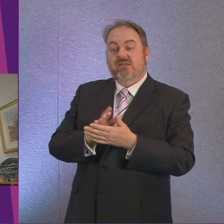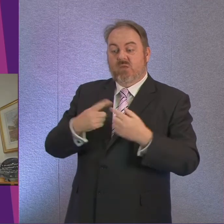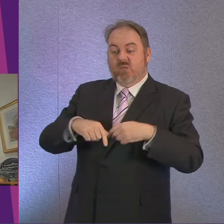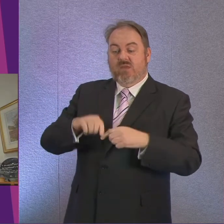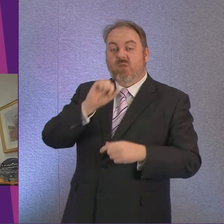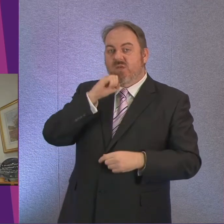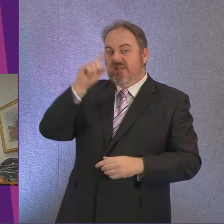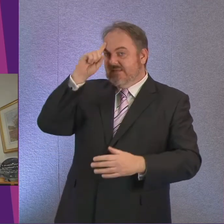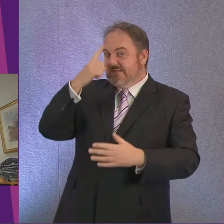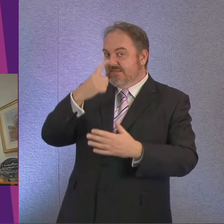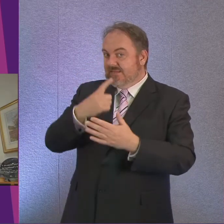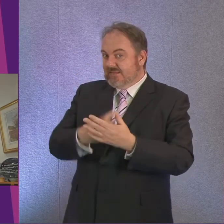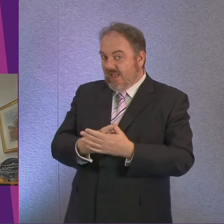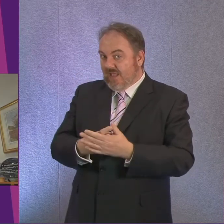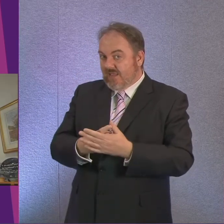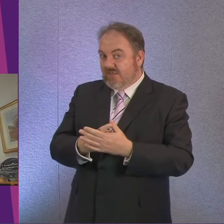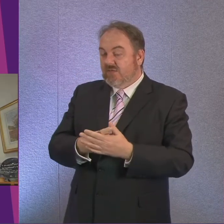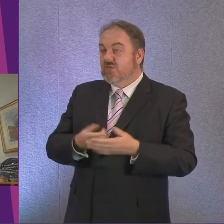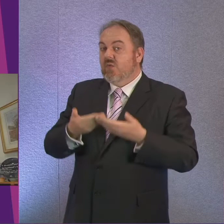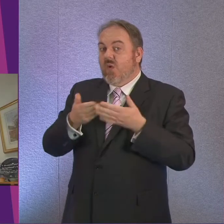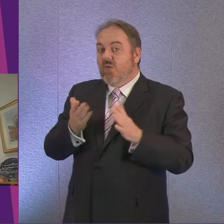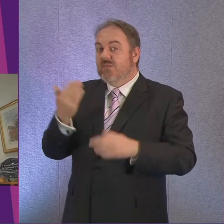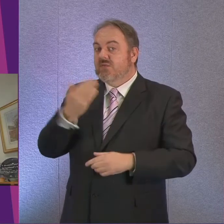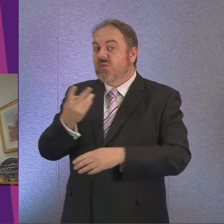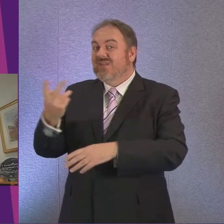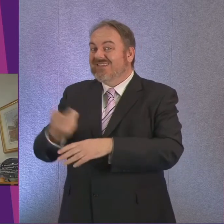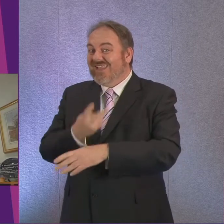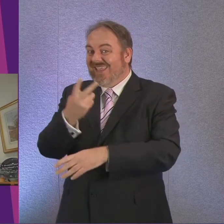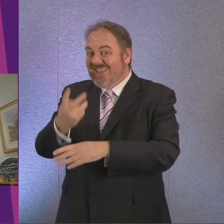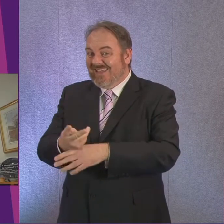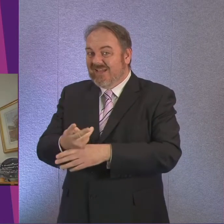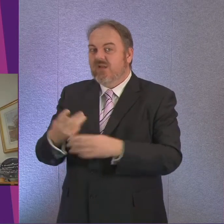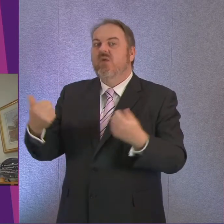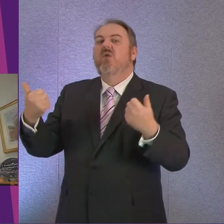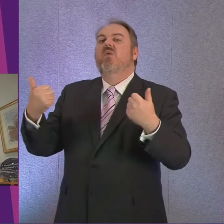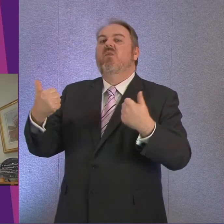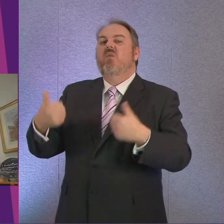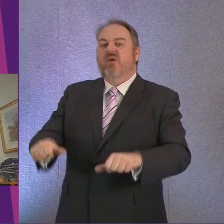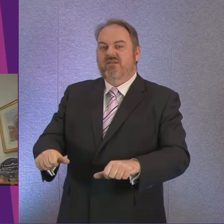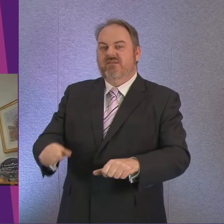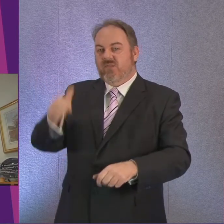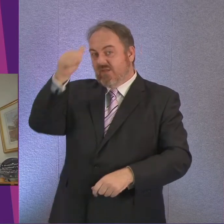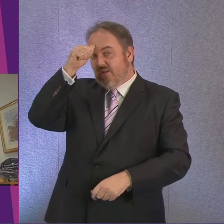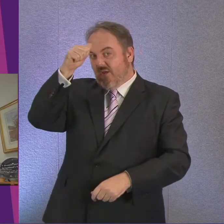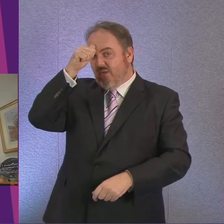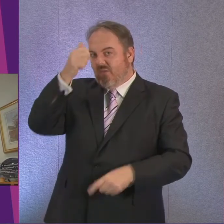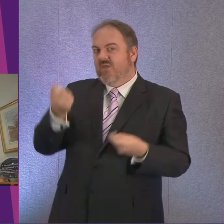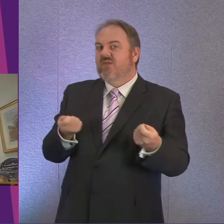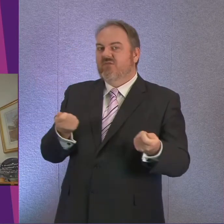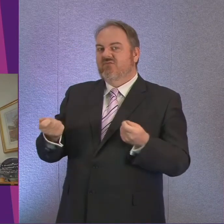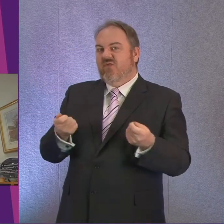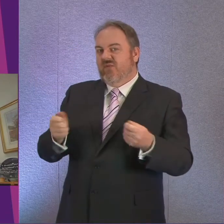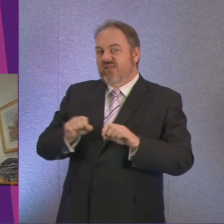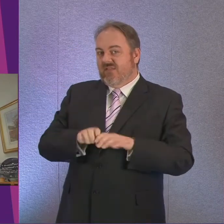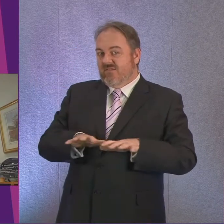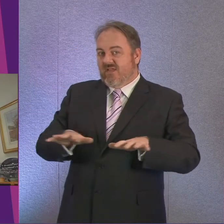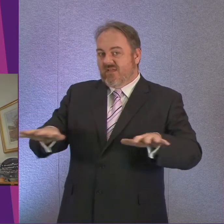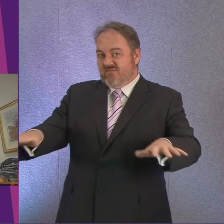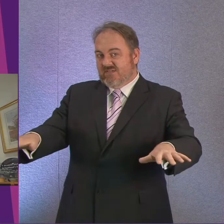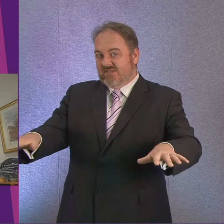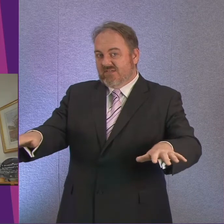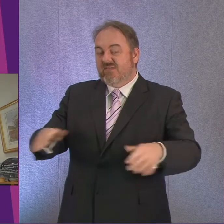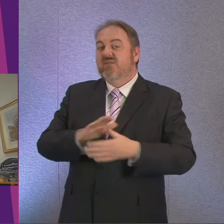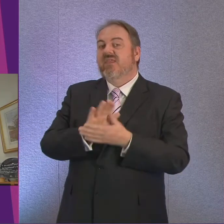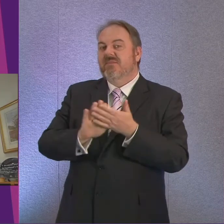to be set within that context. It cannot be taken in some way apart from that overall decision-making that we take forward